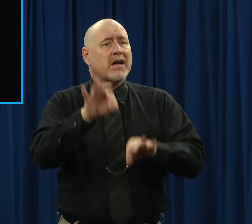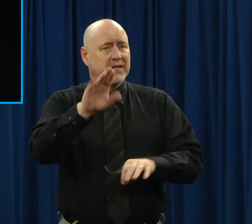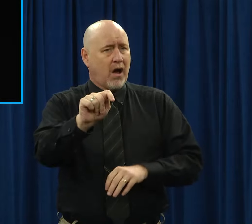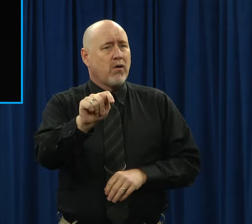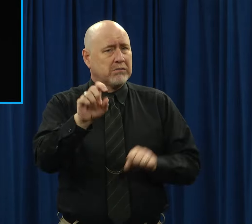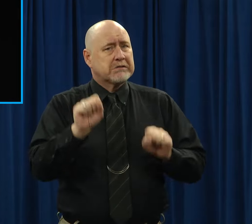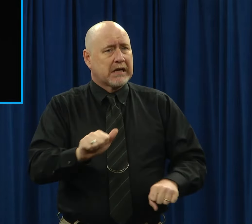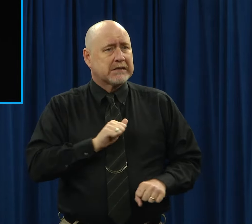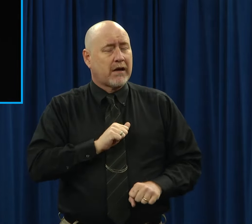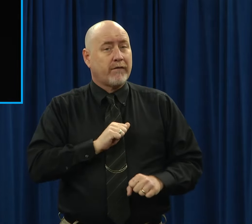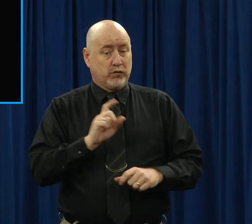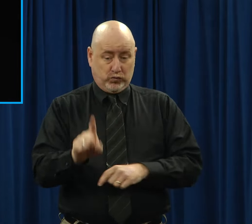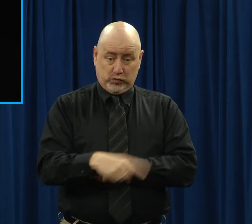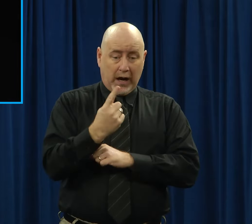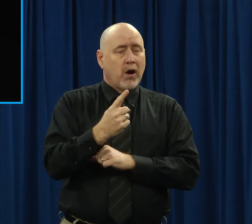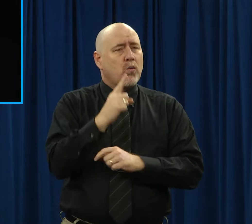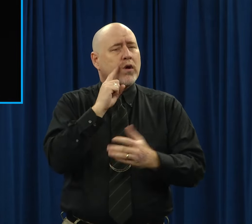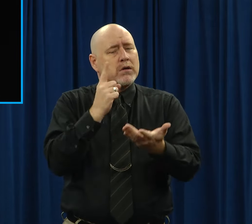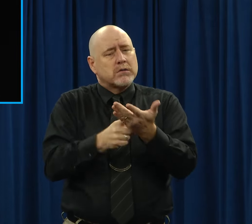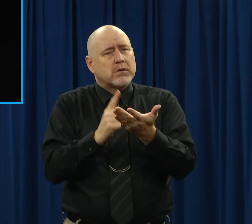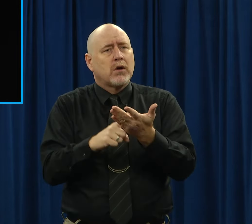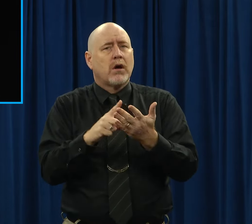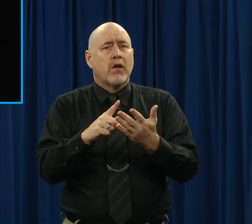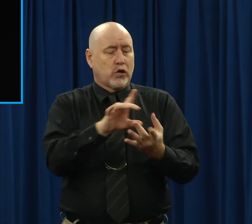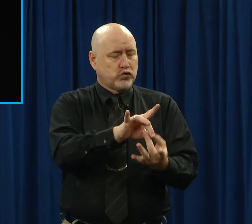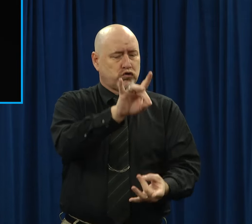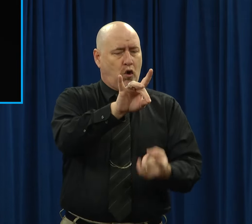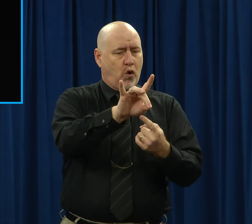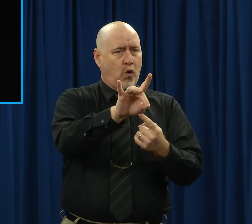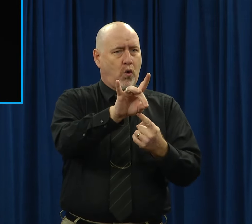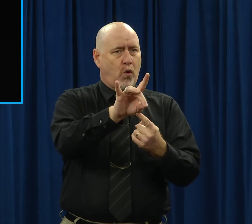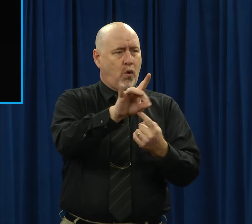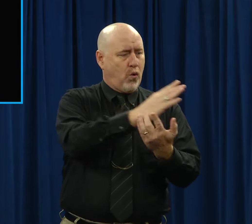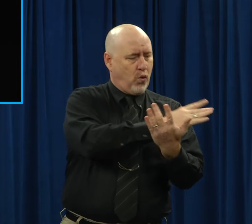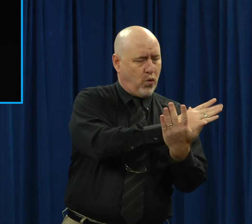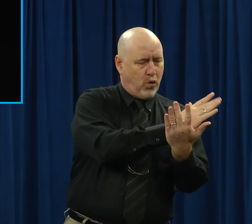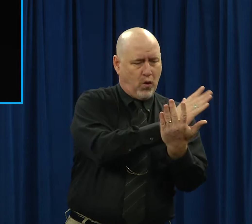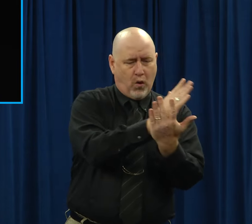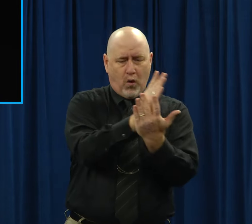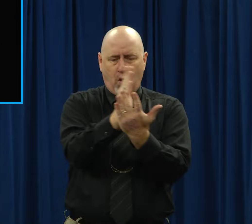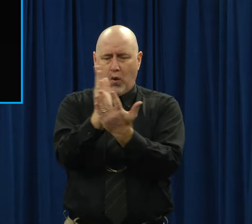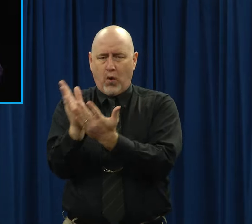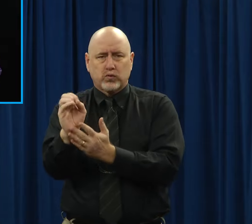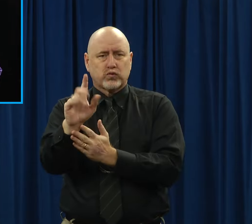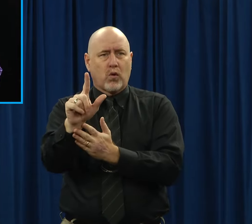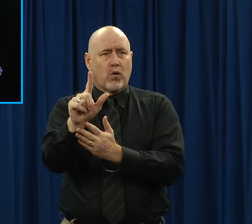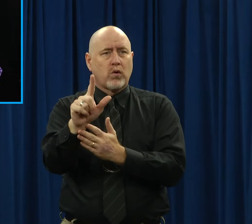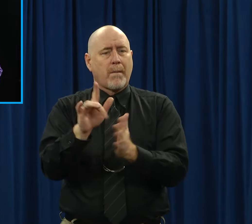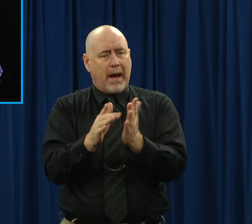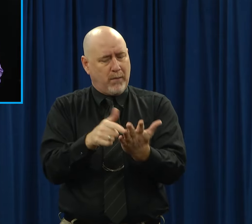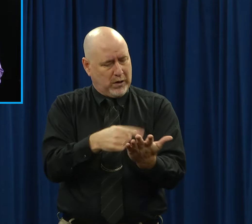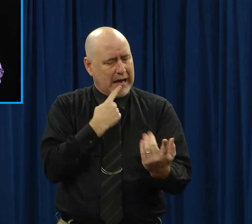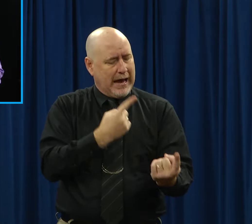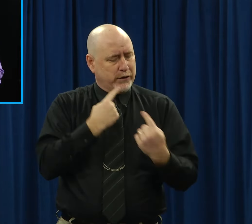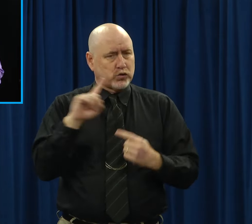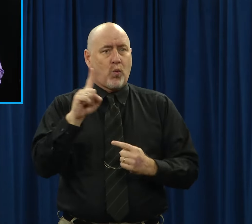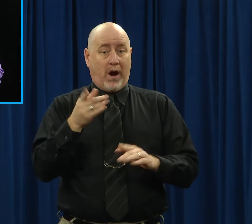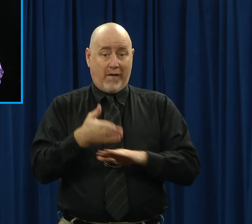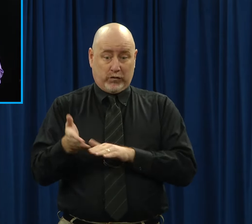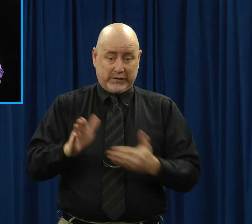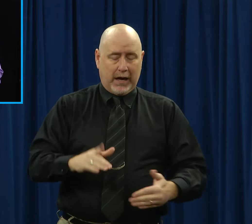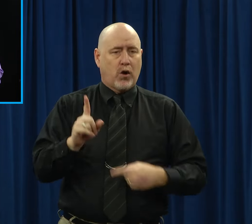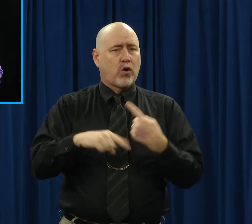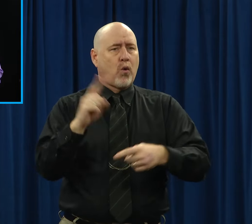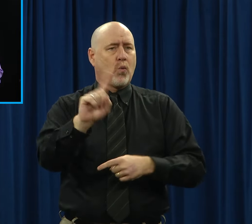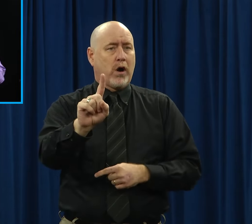we're going to trace the journey of the human soul, and we're going to let the Bible answer for us, where do we go when